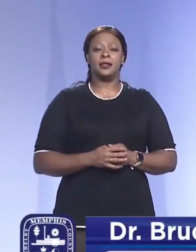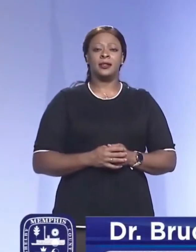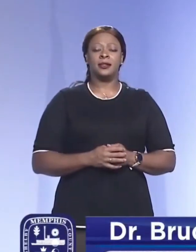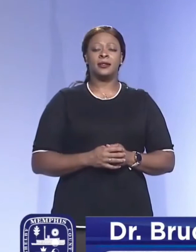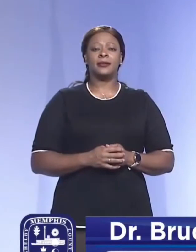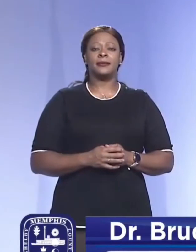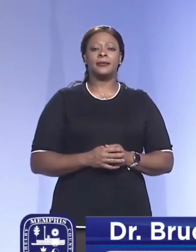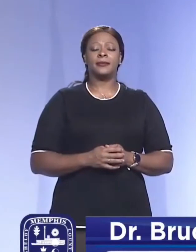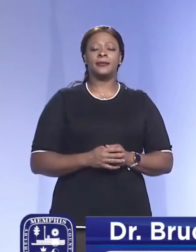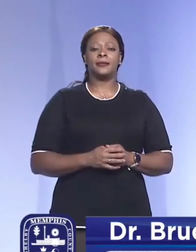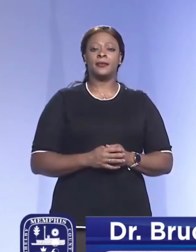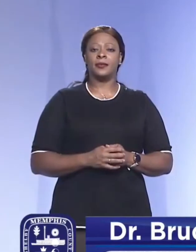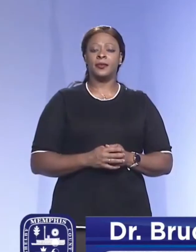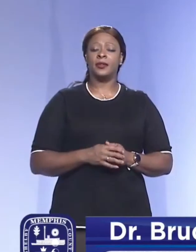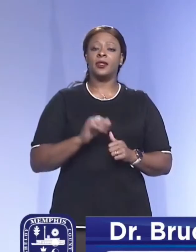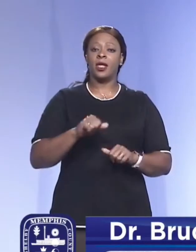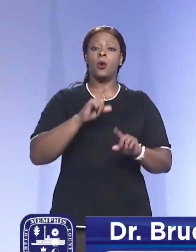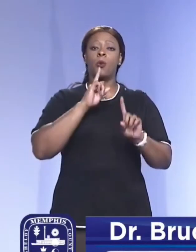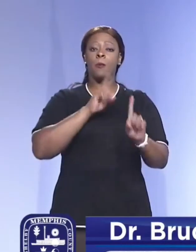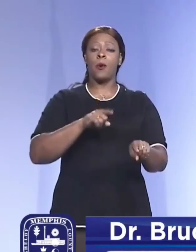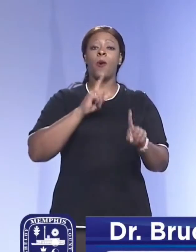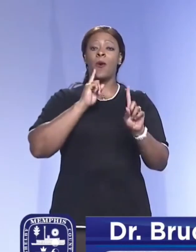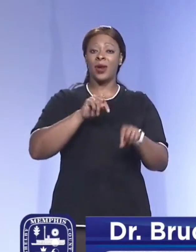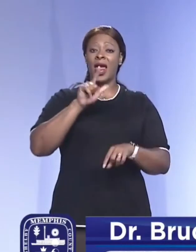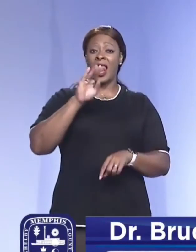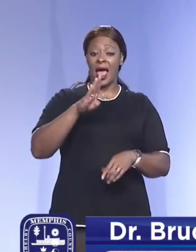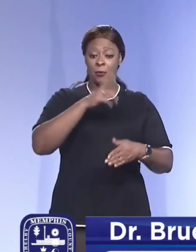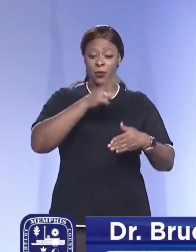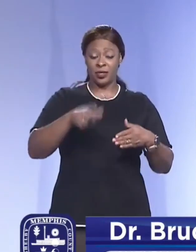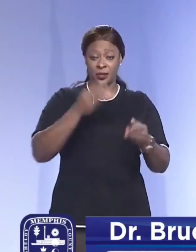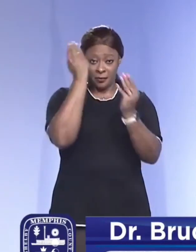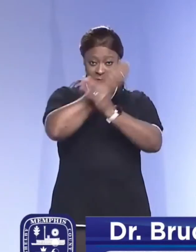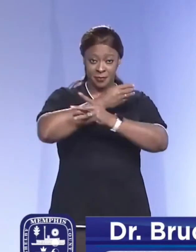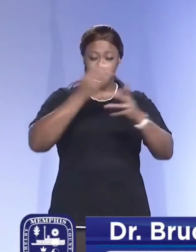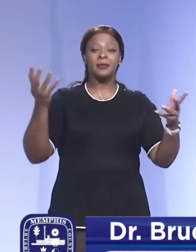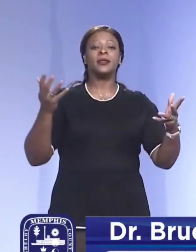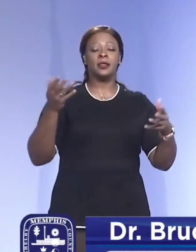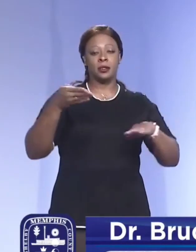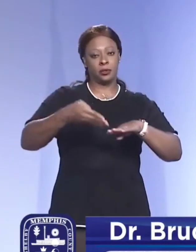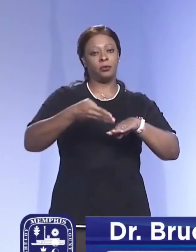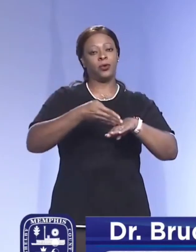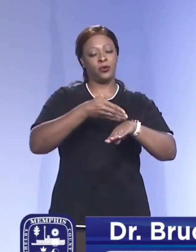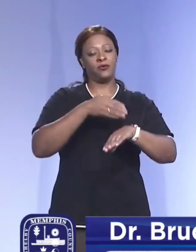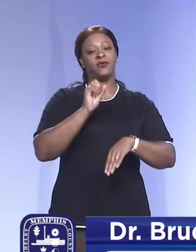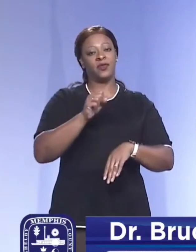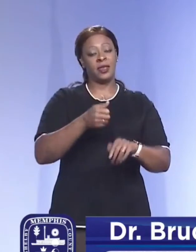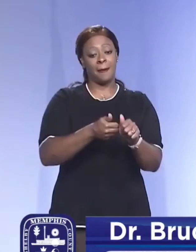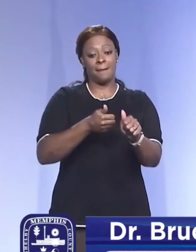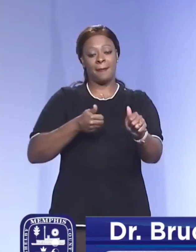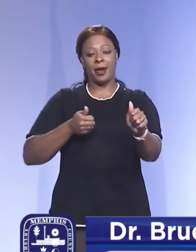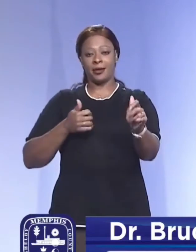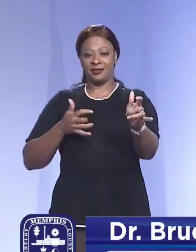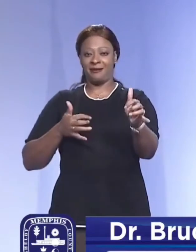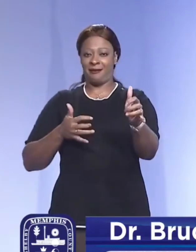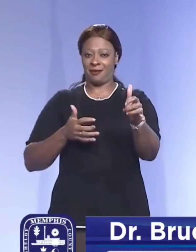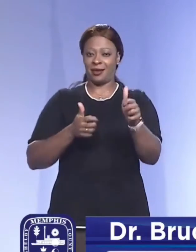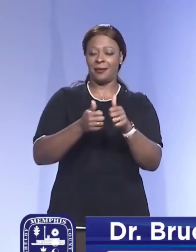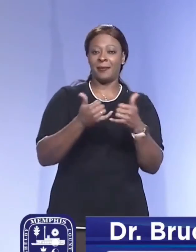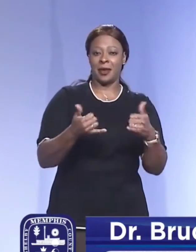is that the reporting has gotten better. The backlog is improved.